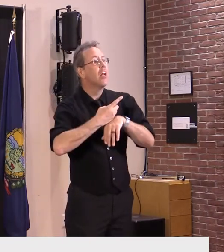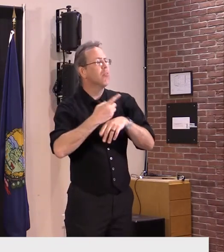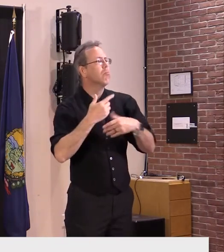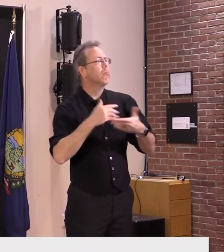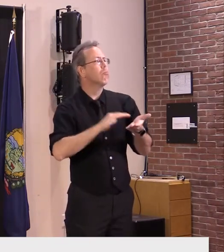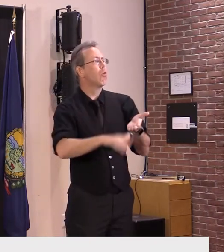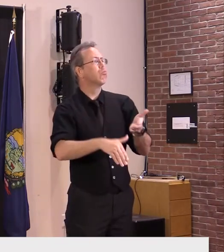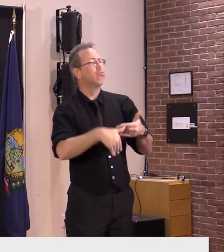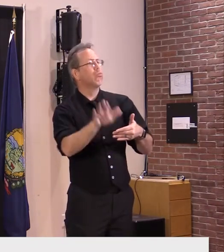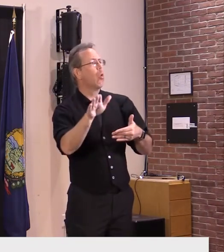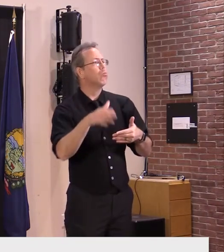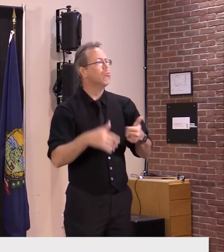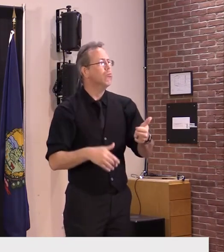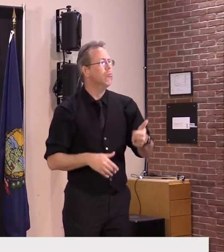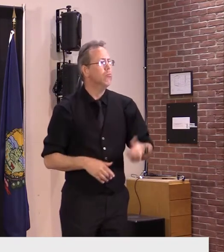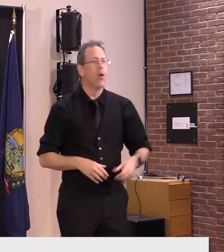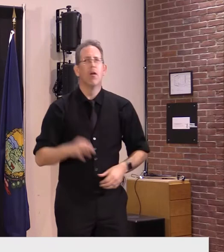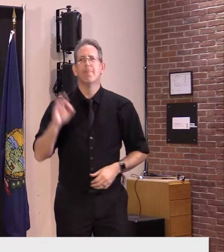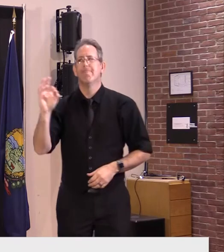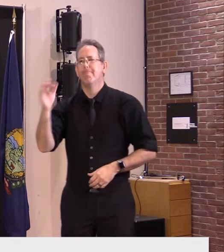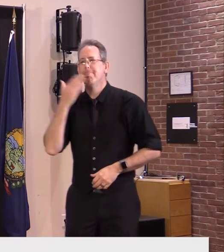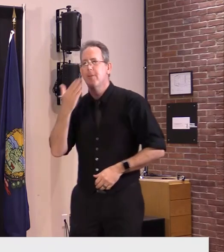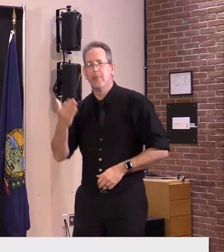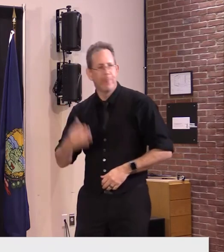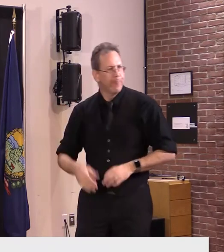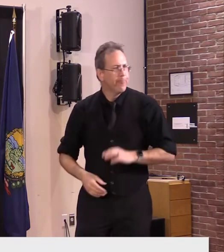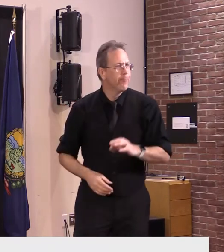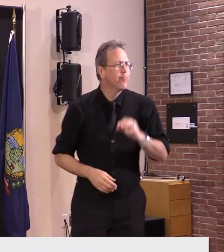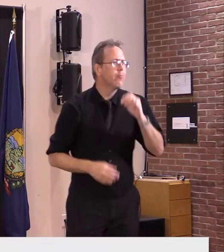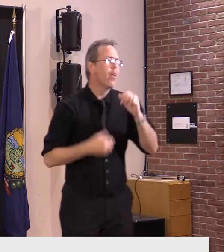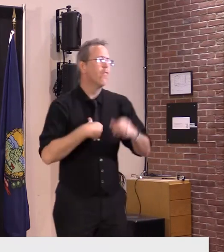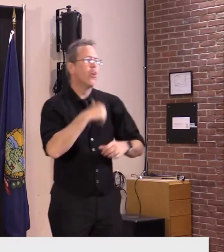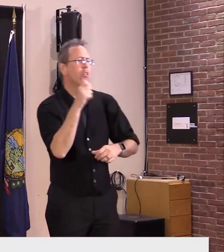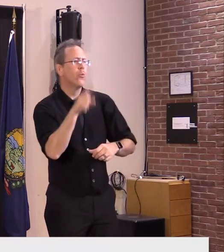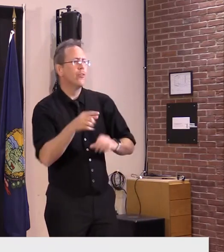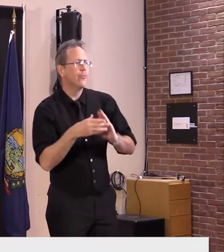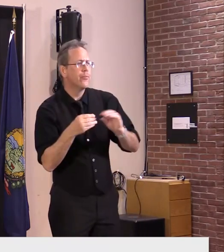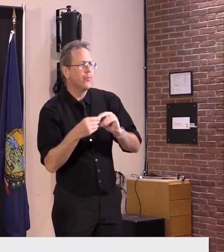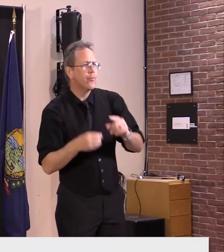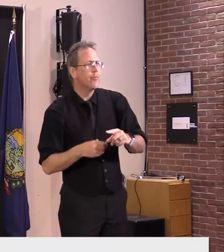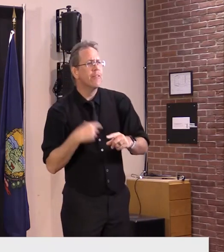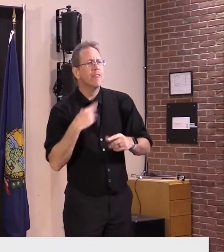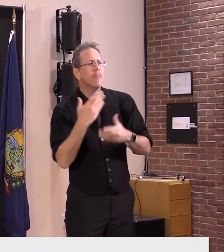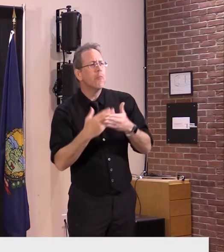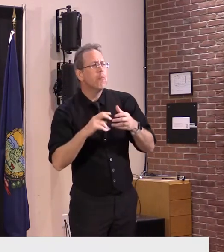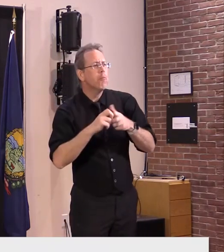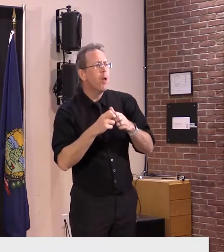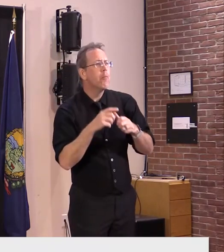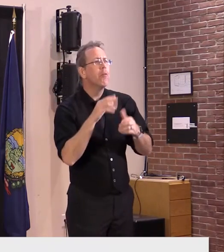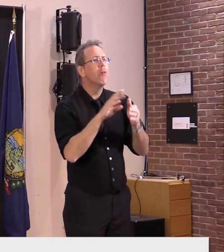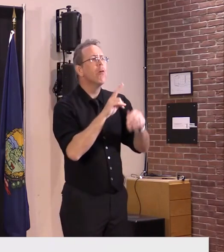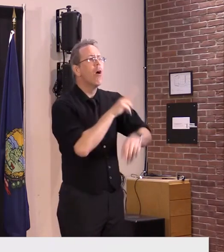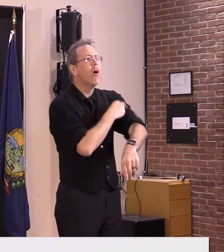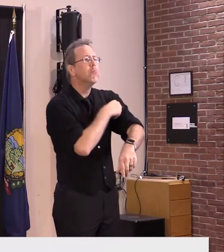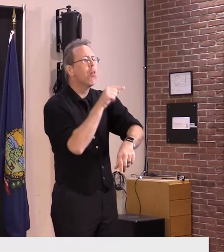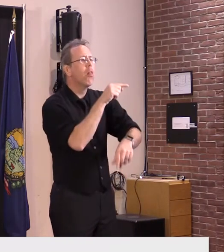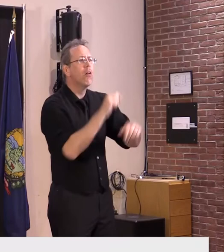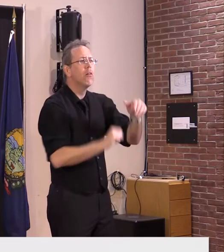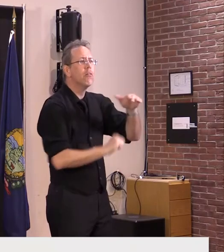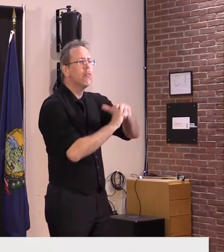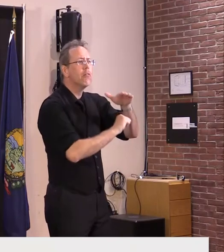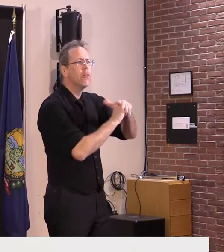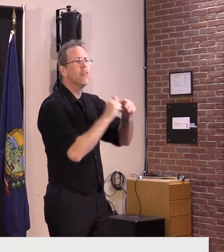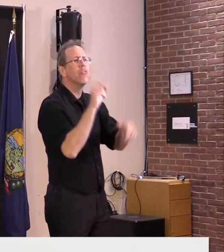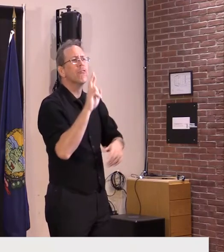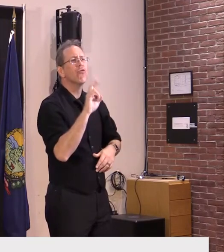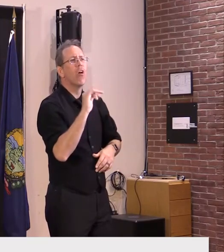Okay. We're also hearing about some potential issues with hospital capacity in Rutland. Specifically, they've reopened their